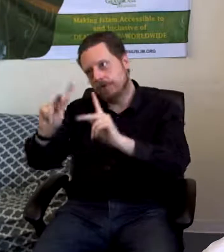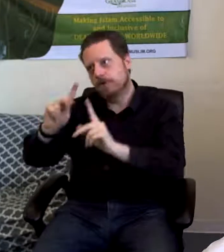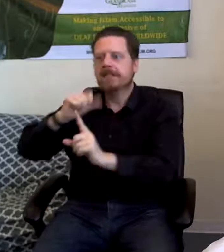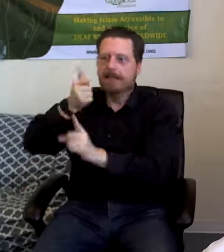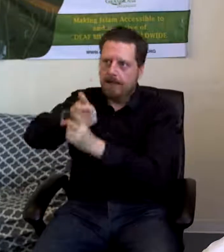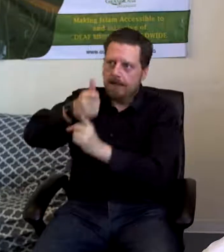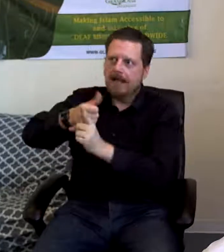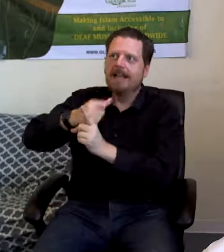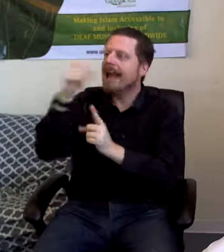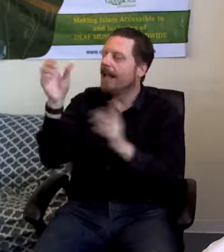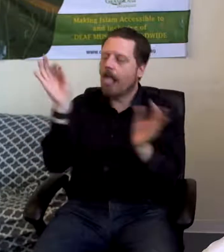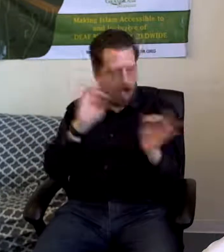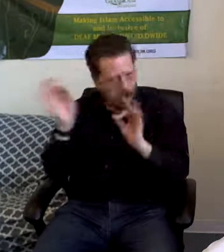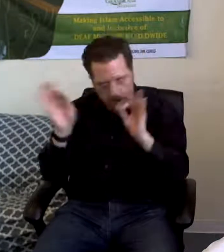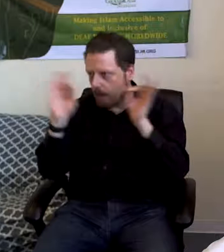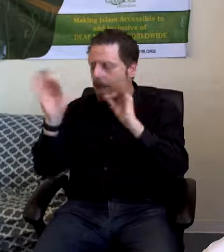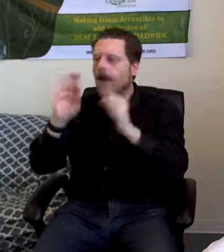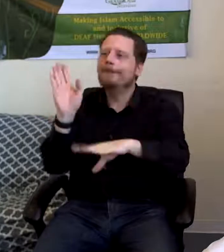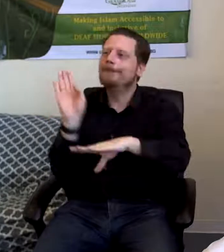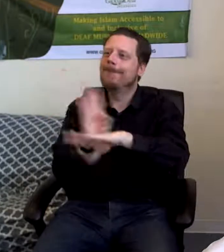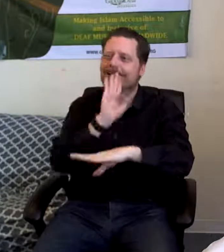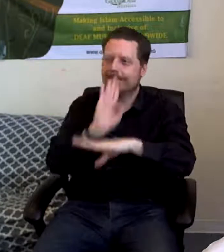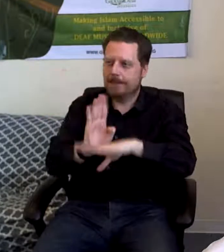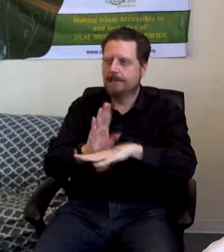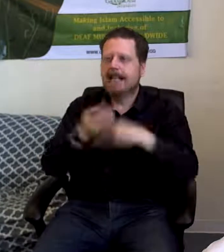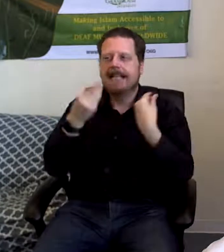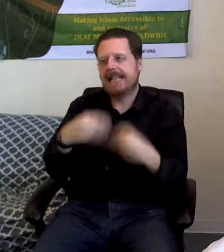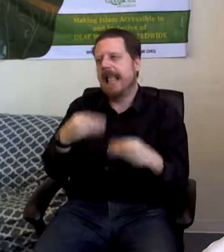by business or sale